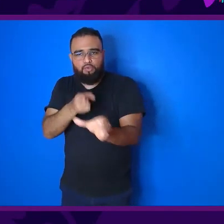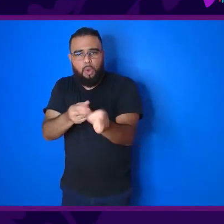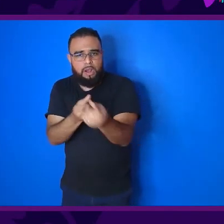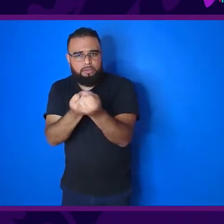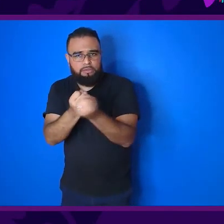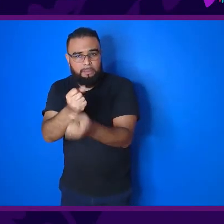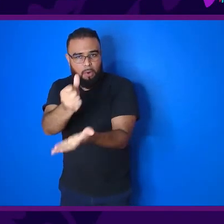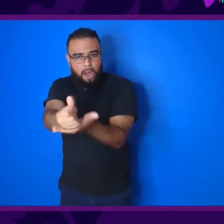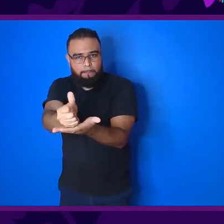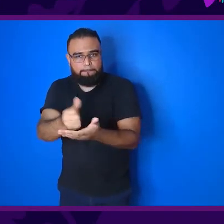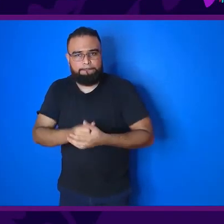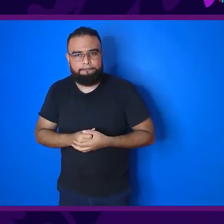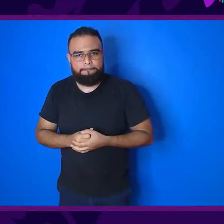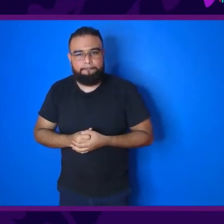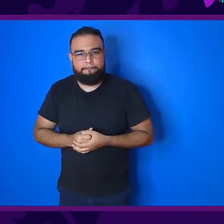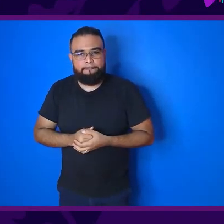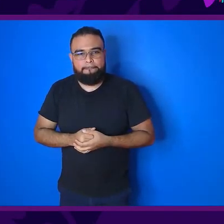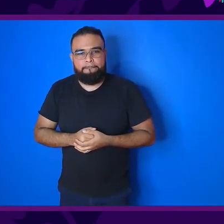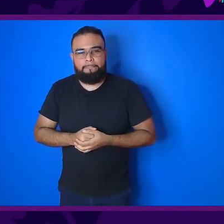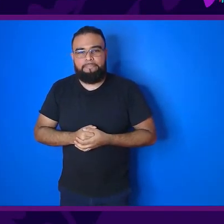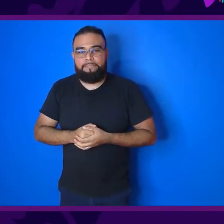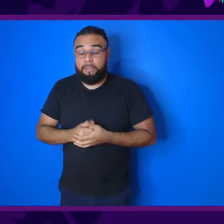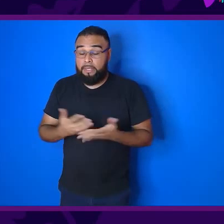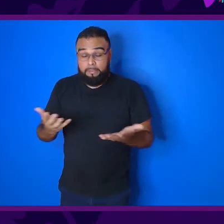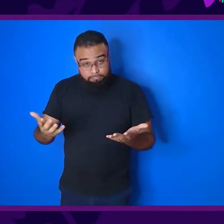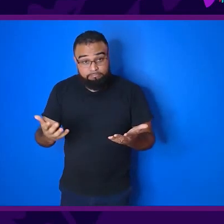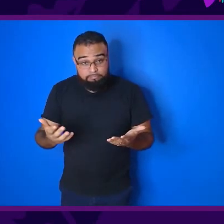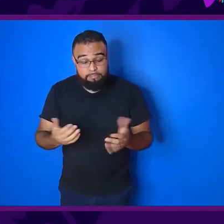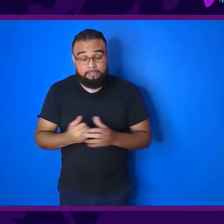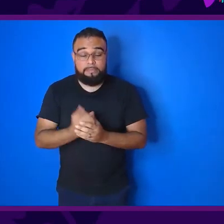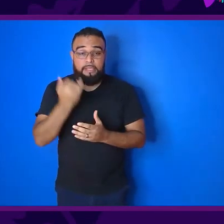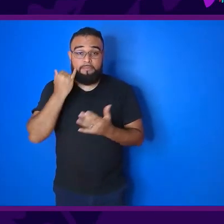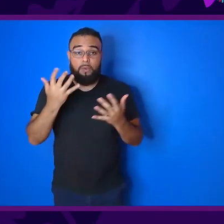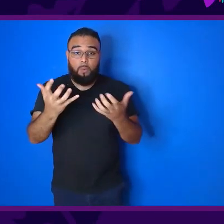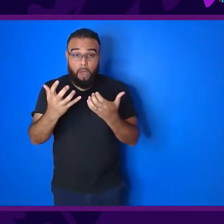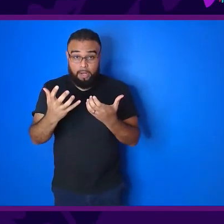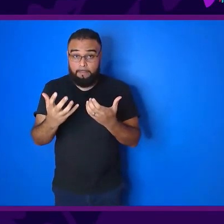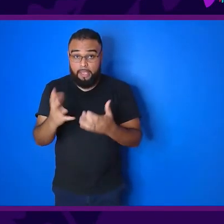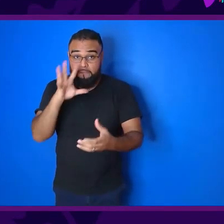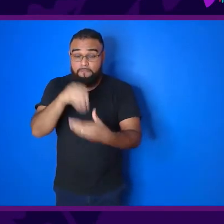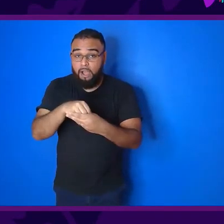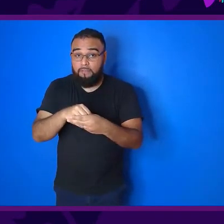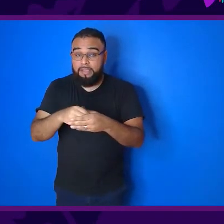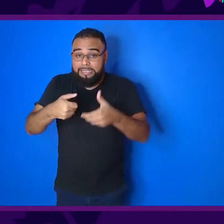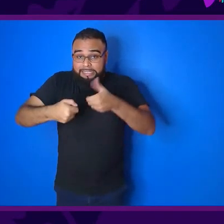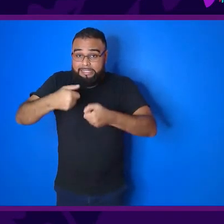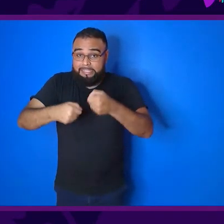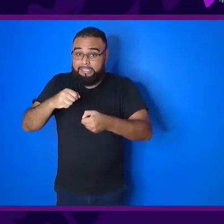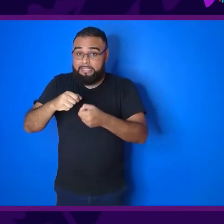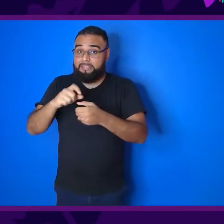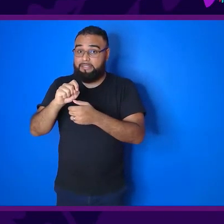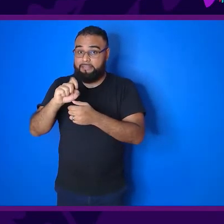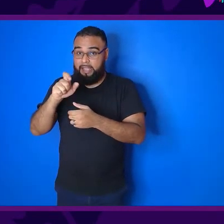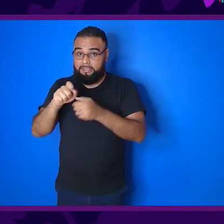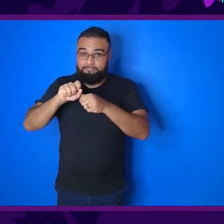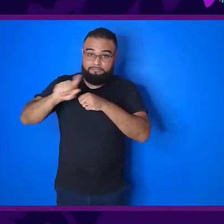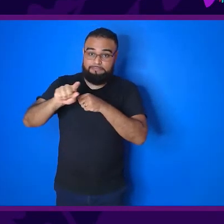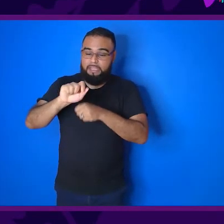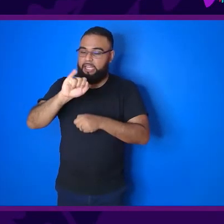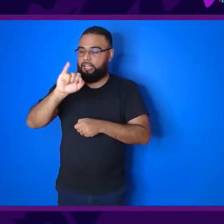Yeah, well, if you want to get involved, text Jane, that would be me, to